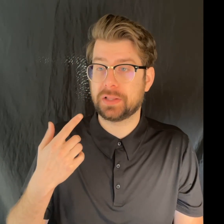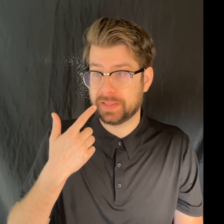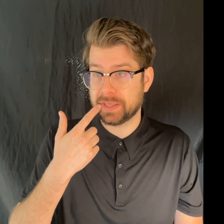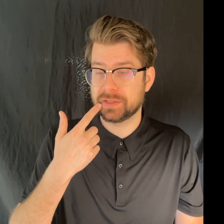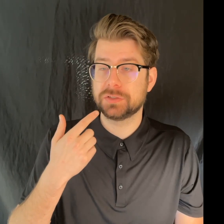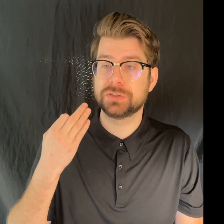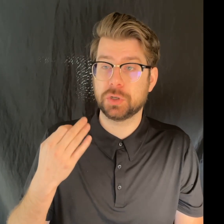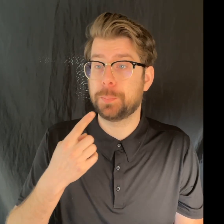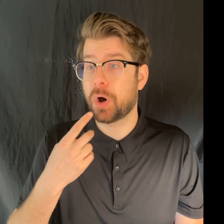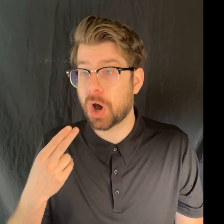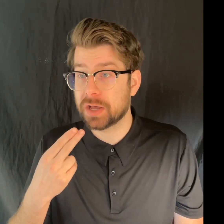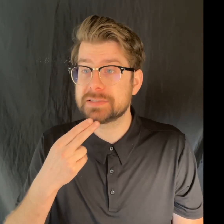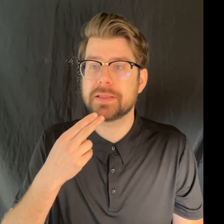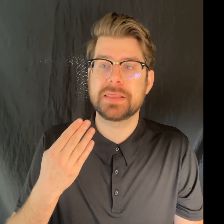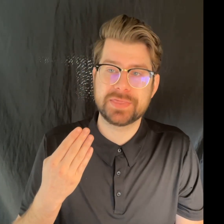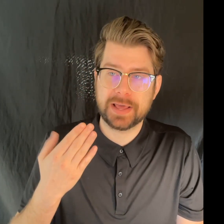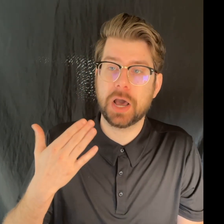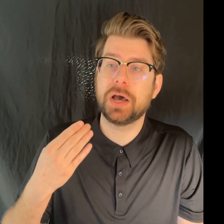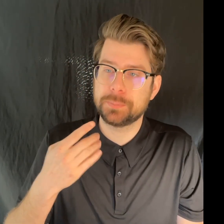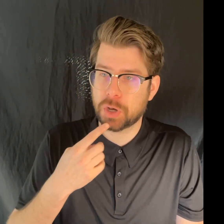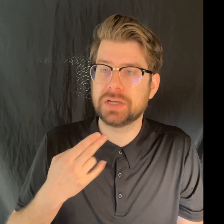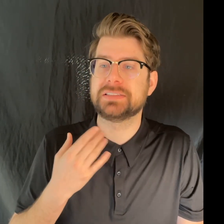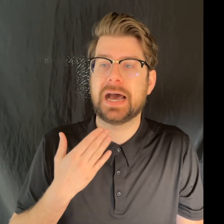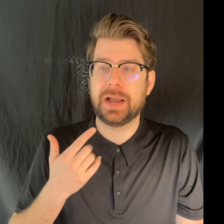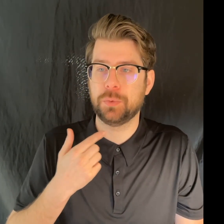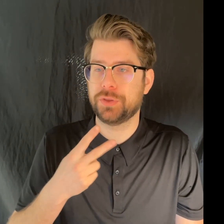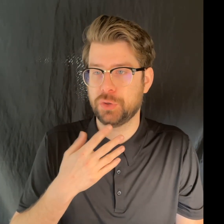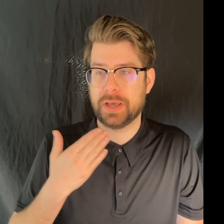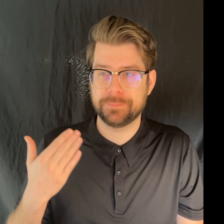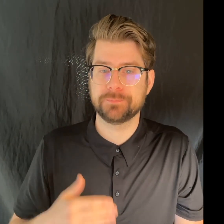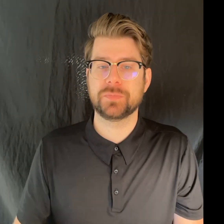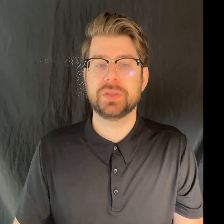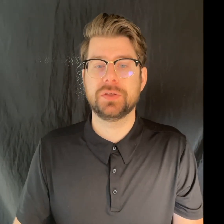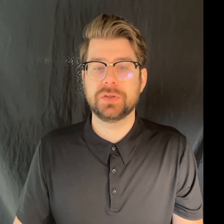quickly. So pause, then unpause, and I will cue it.